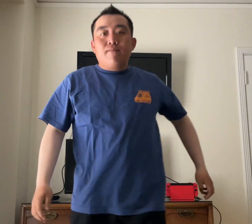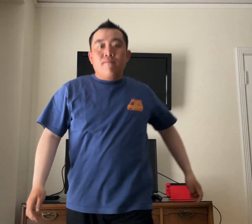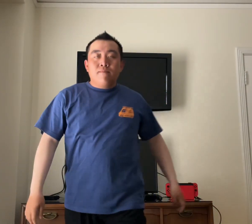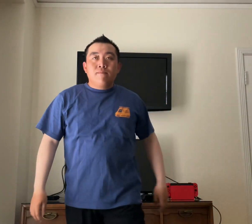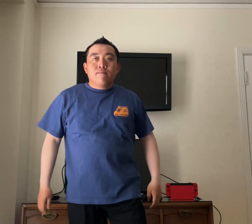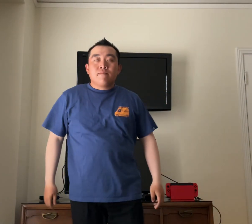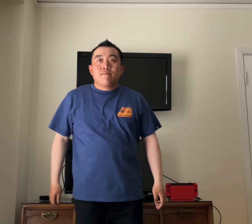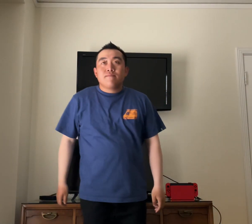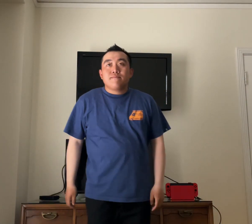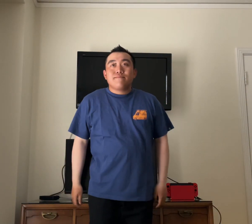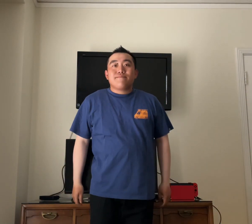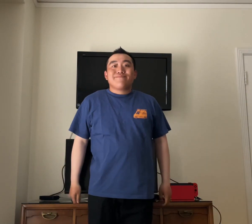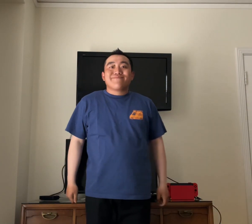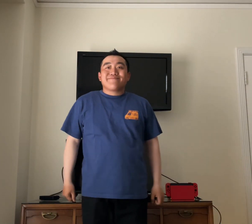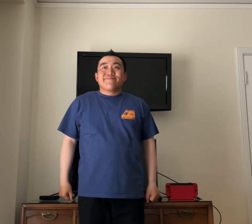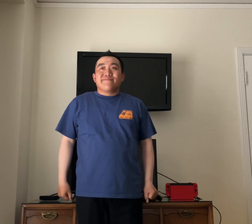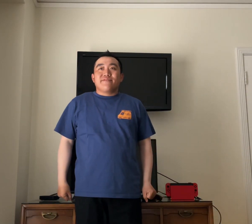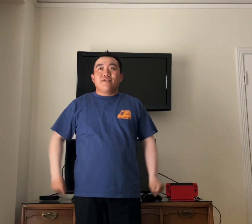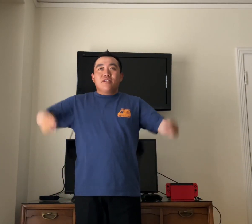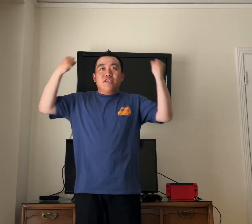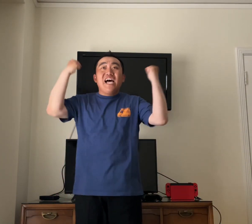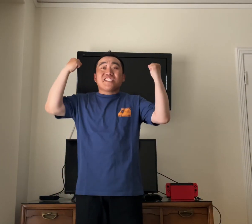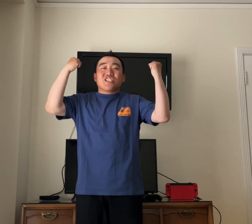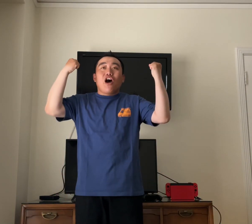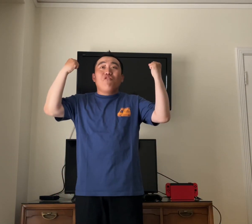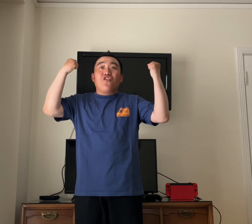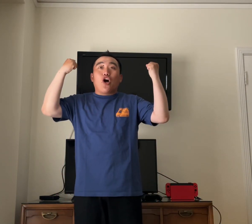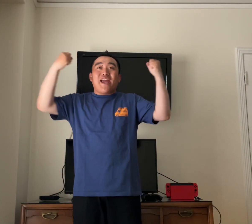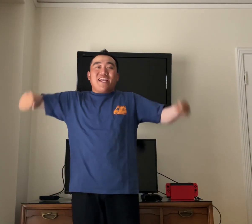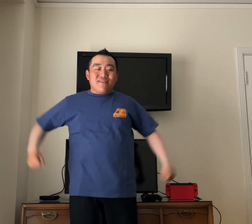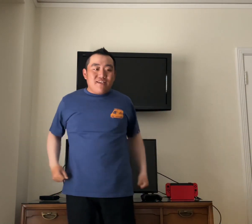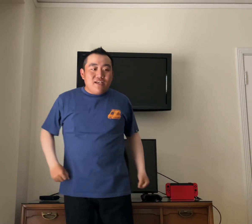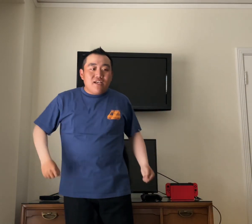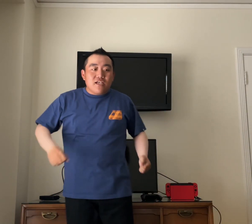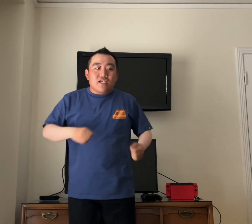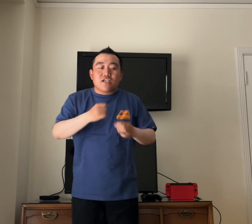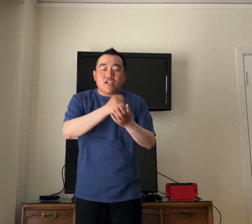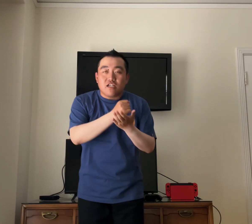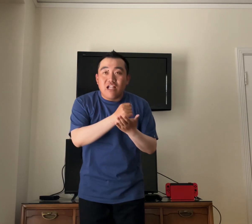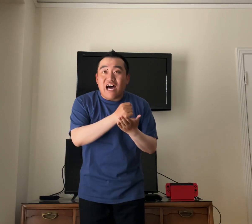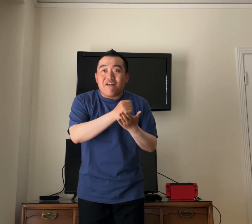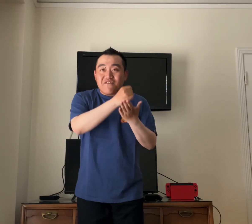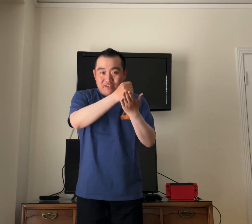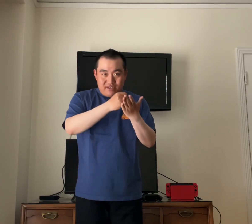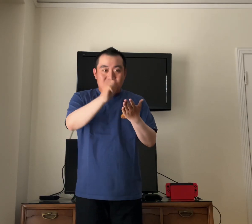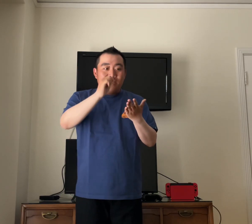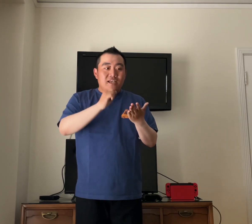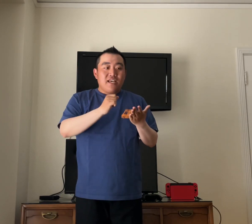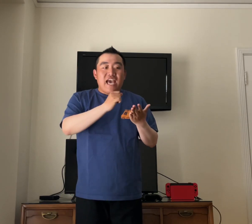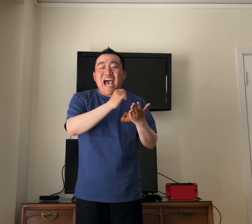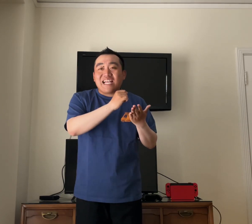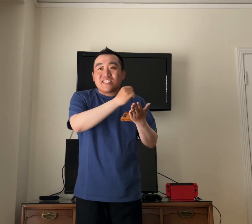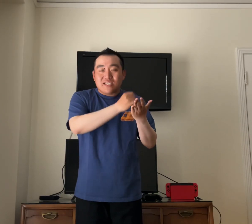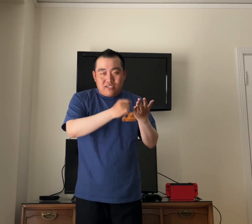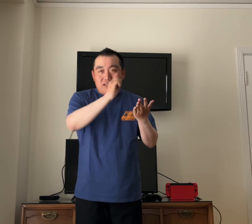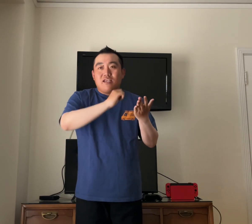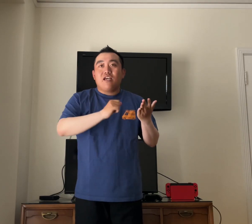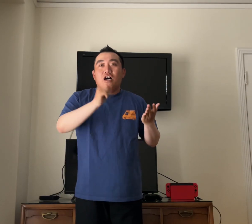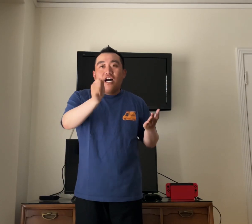Let's play mountain climbing adventure. Let's go for it. Glove. Hat.